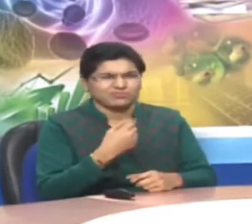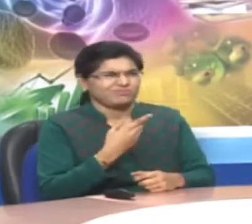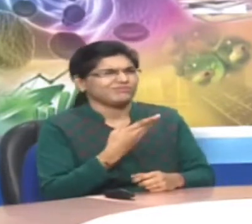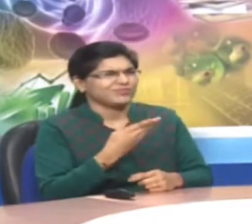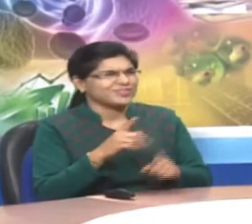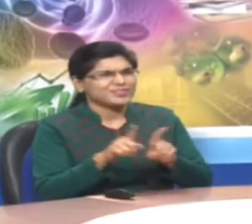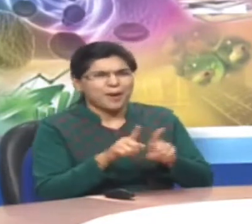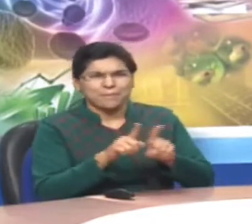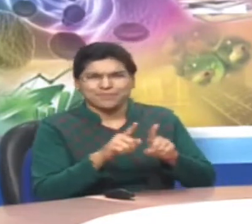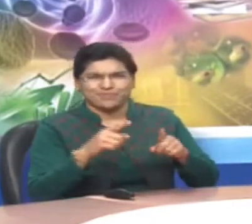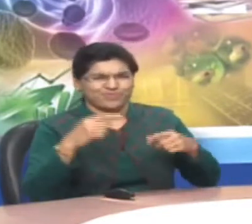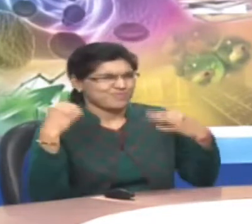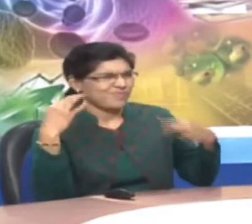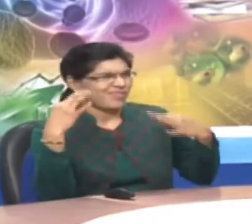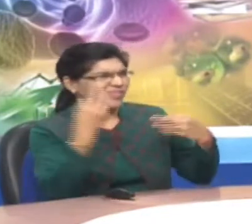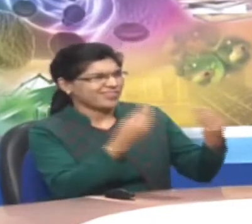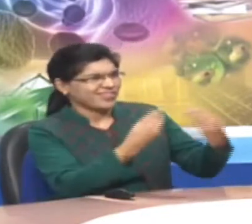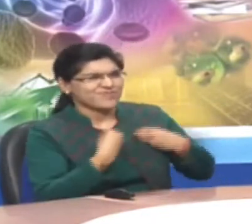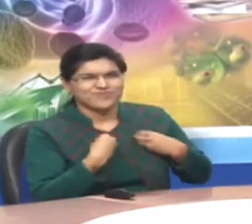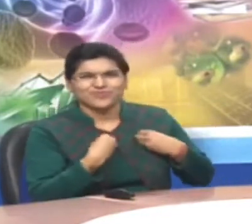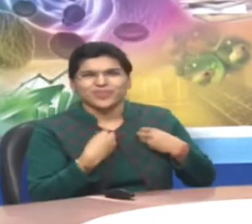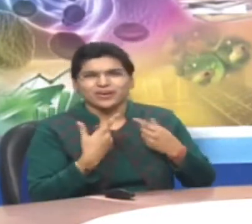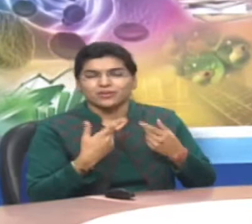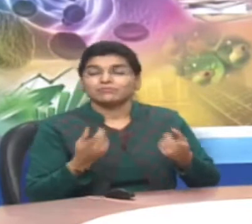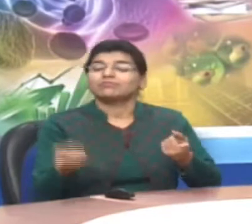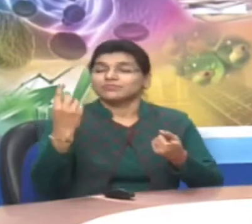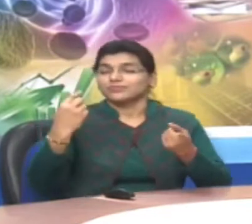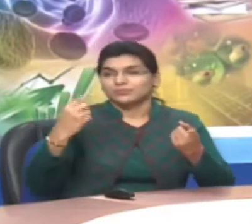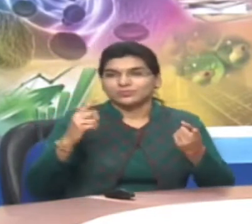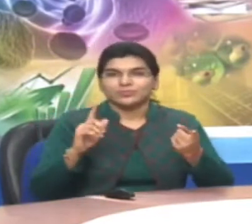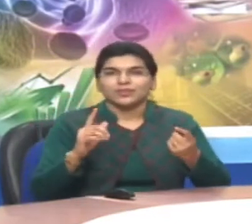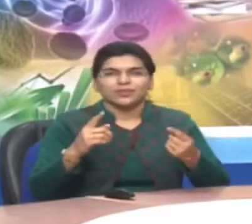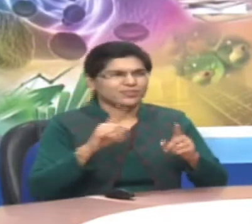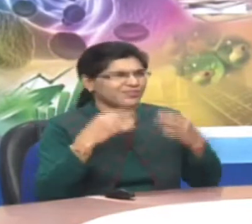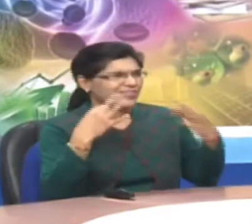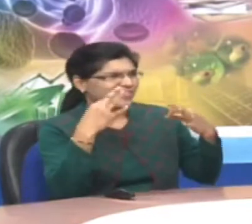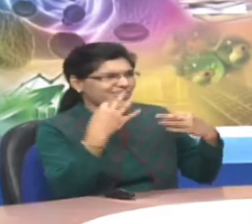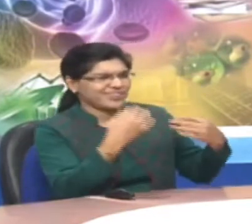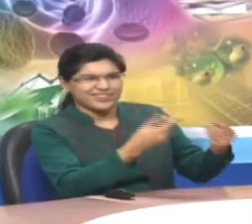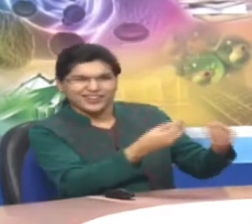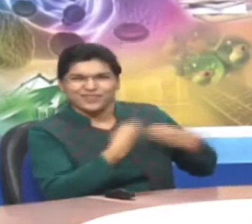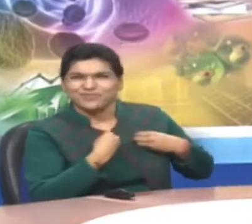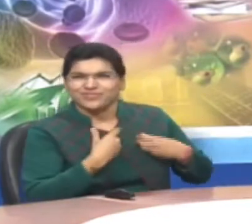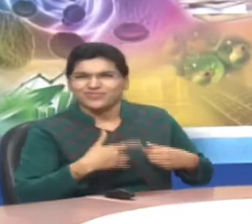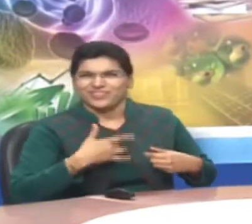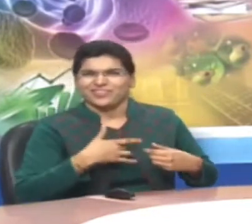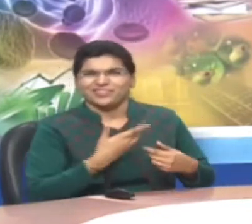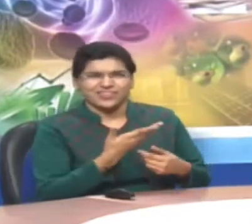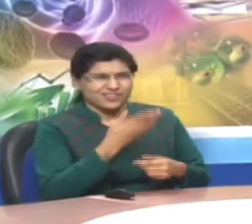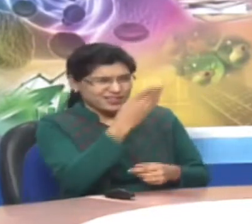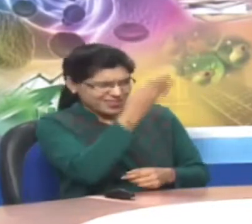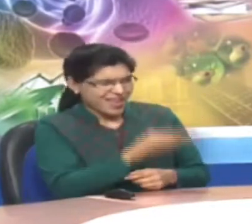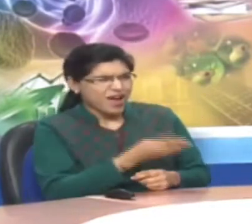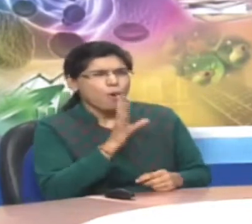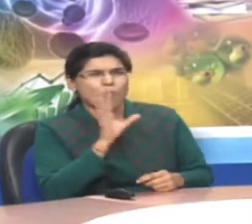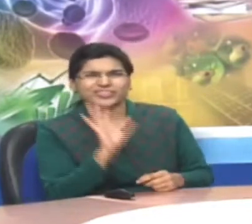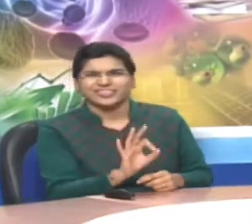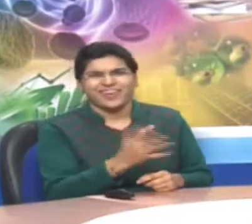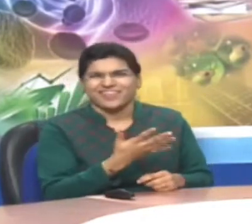Chirag says, this is all very melodramatic, not very